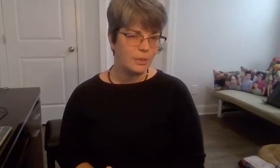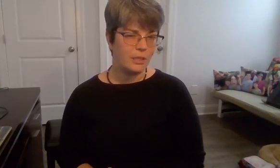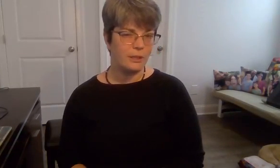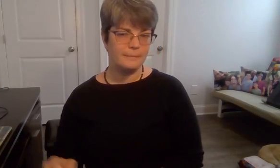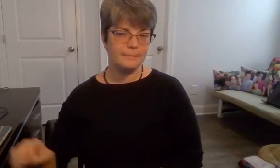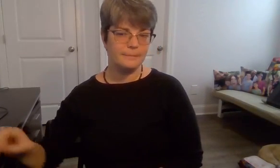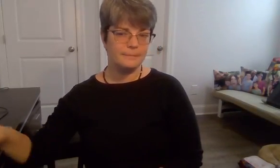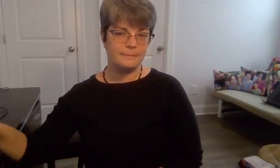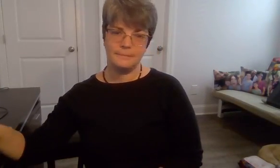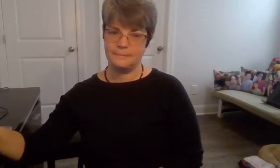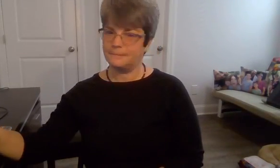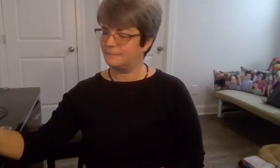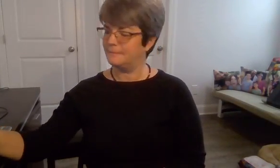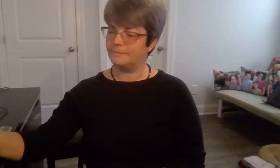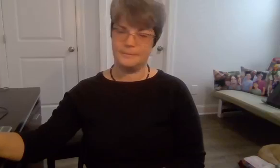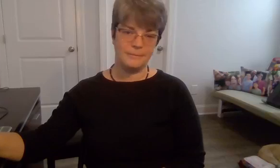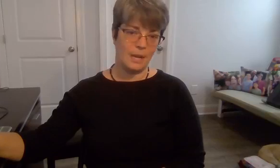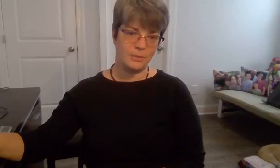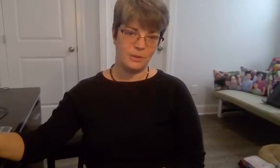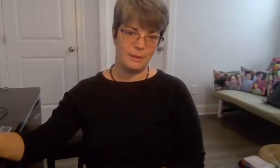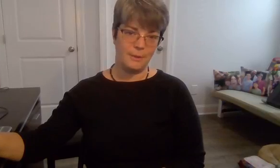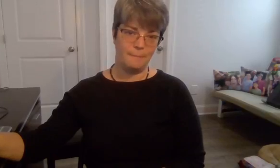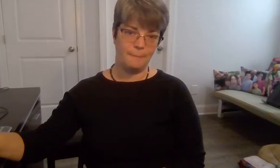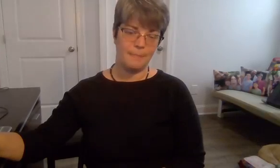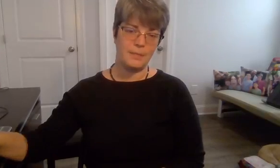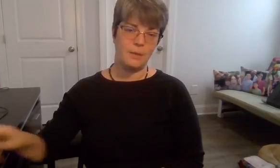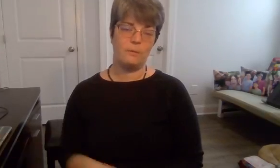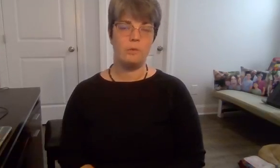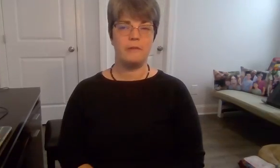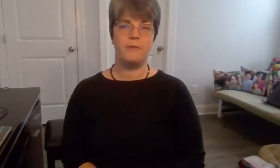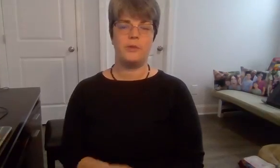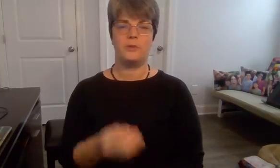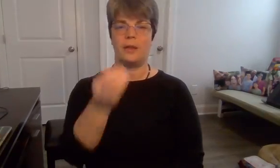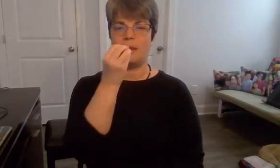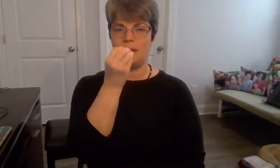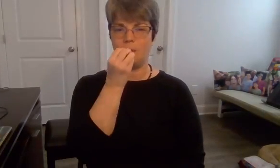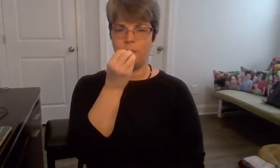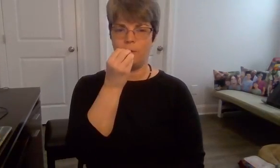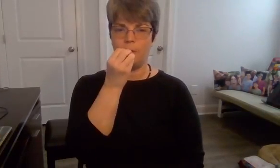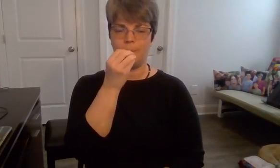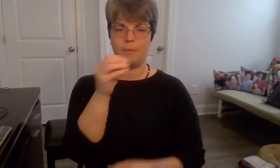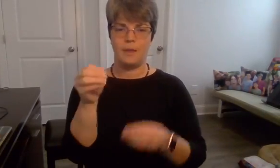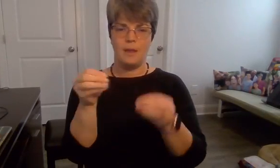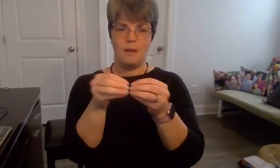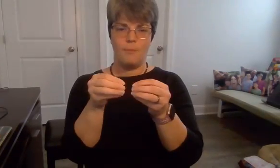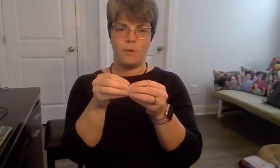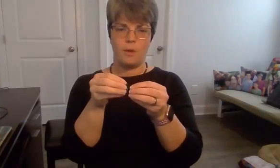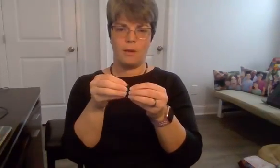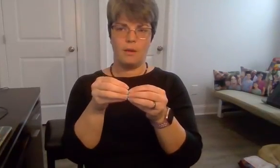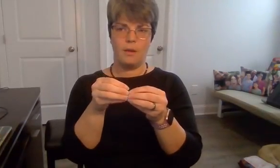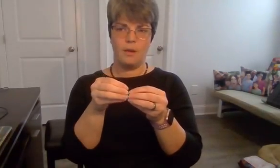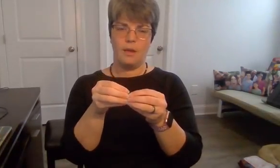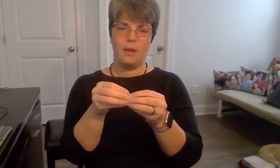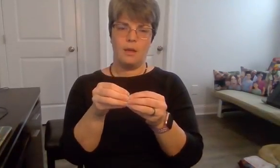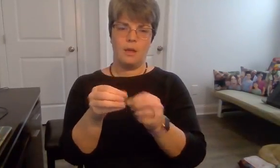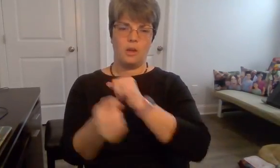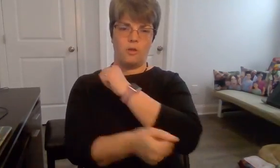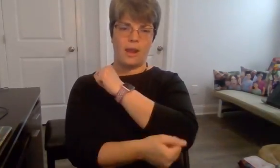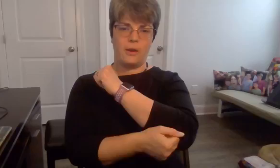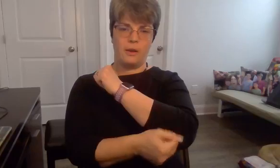particular? All right, we're just going to keep going. So we'll review those. We got eat or food, more, cracker,